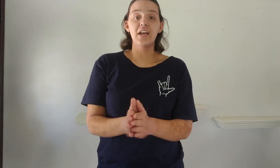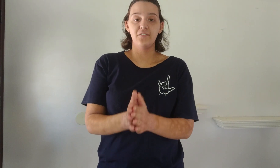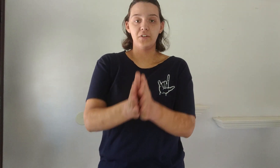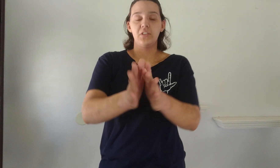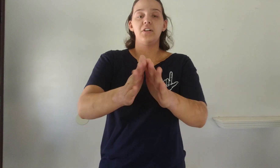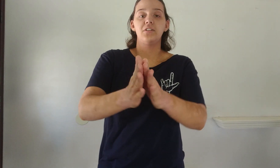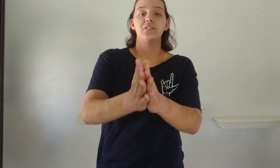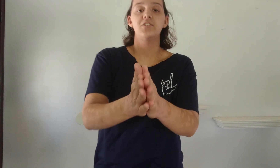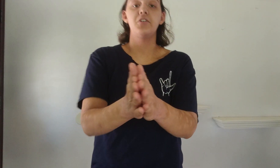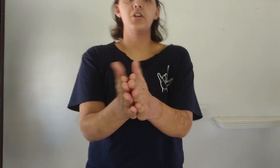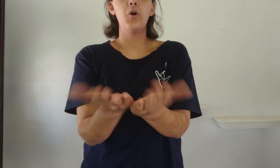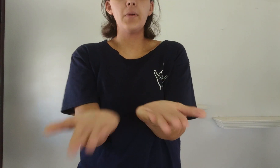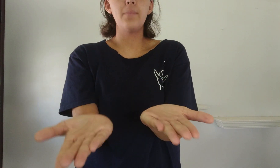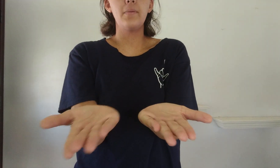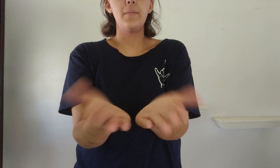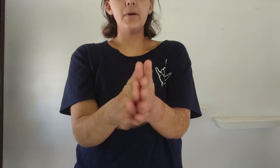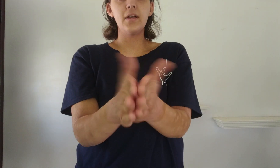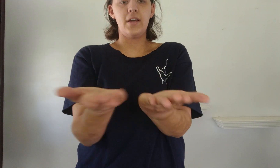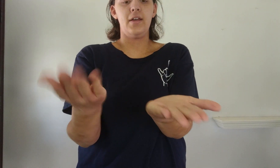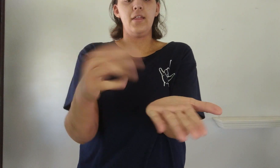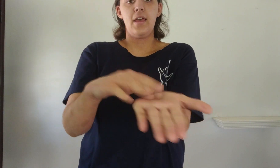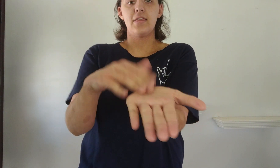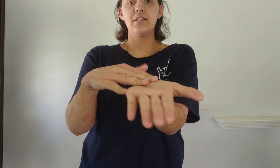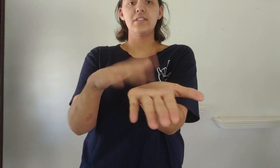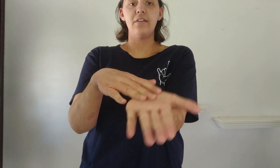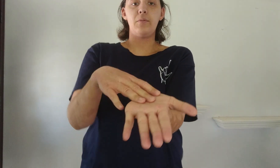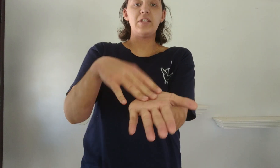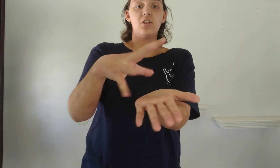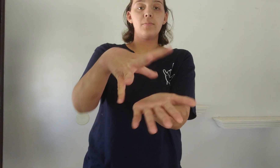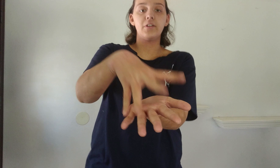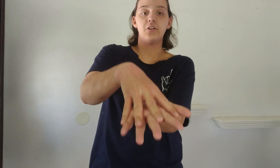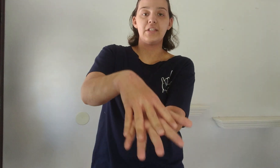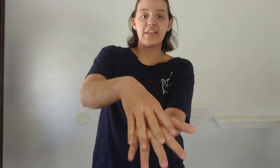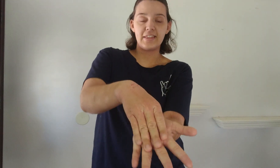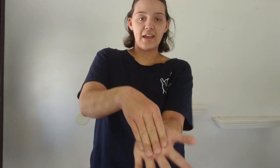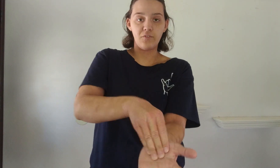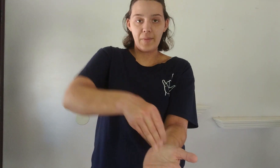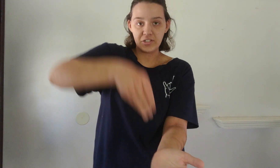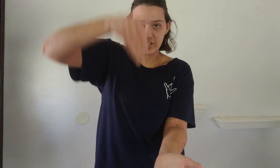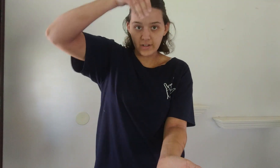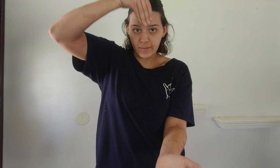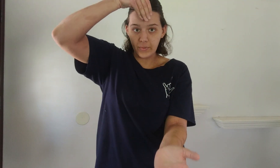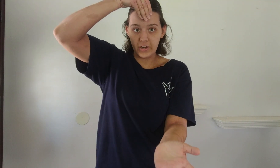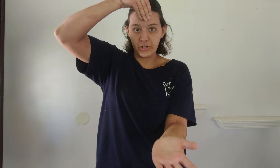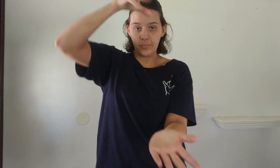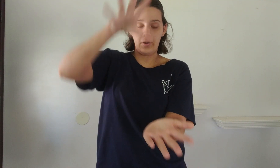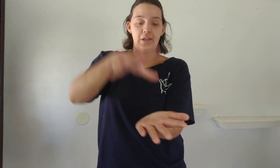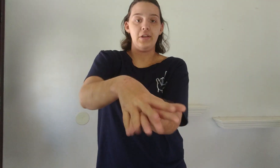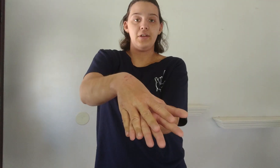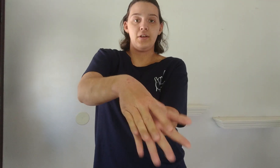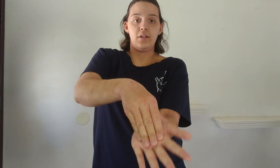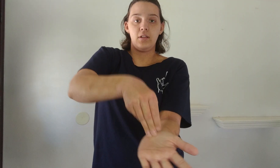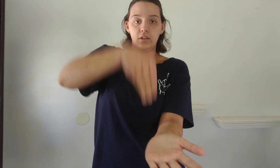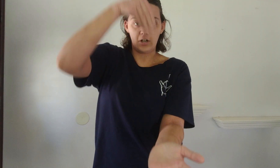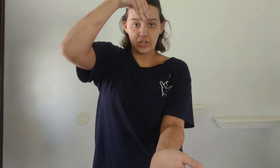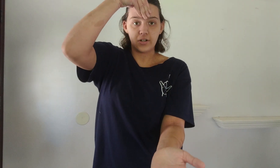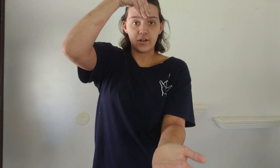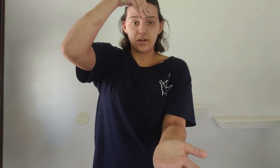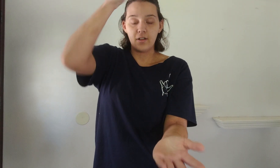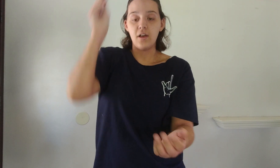for learn. So you're going to open up a book, and this is the information on the book. You're going to take that information and put it in your brain. Learn. Okay,